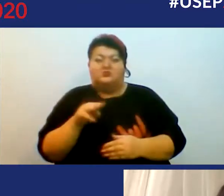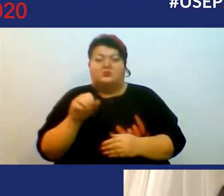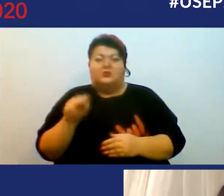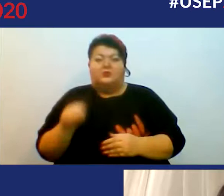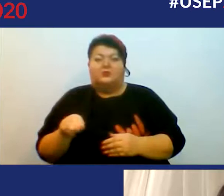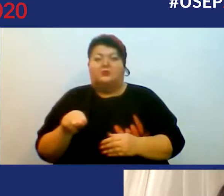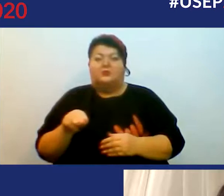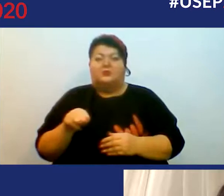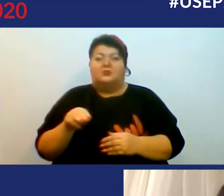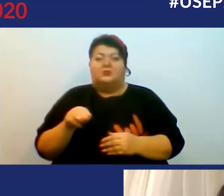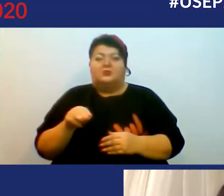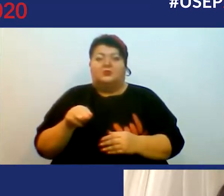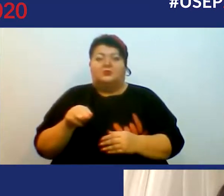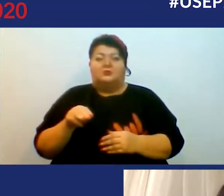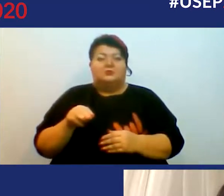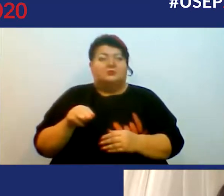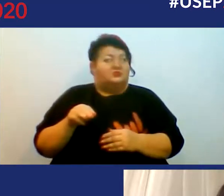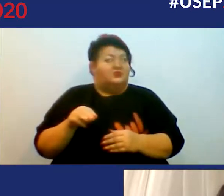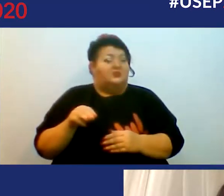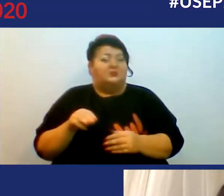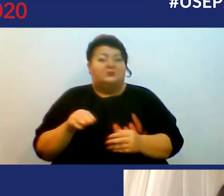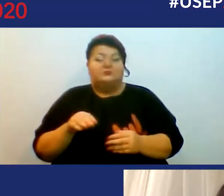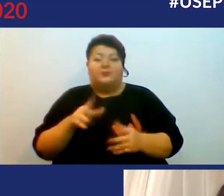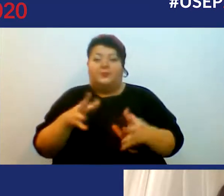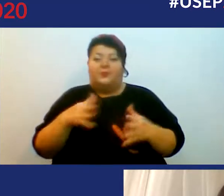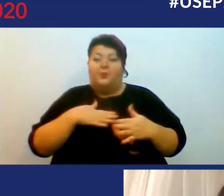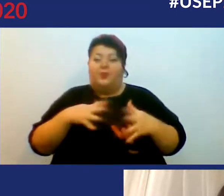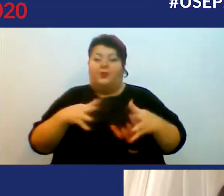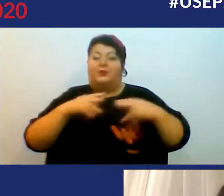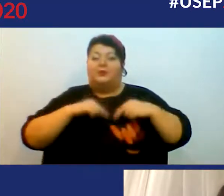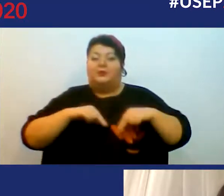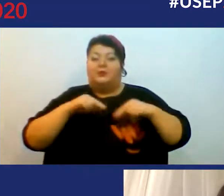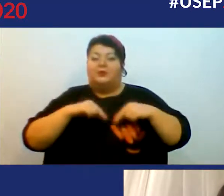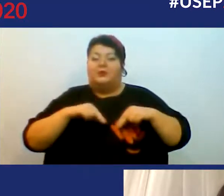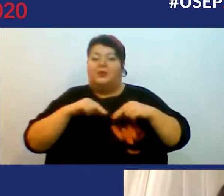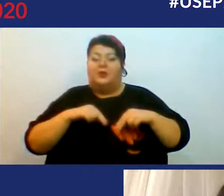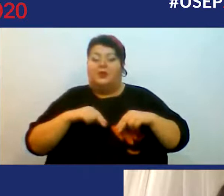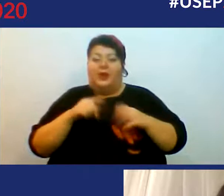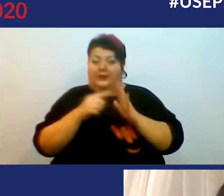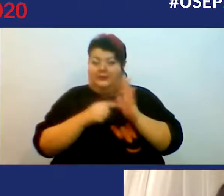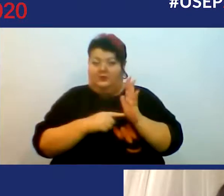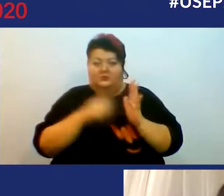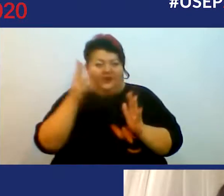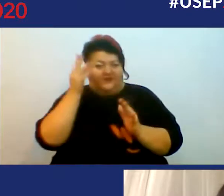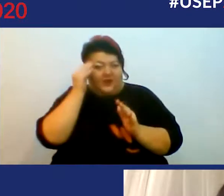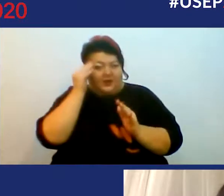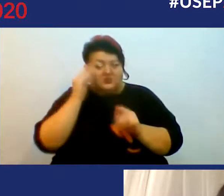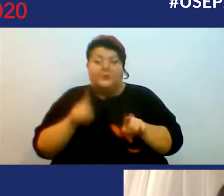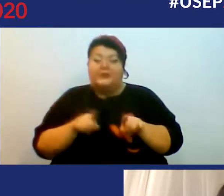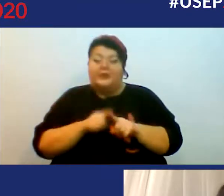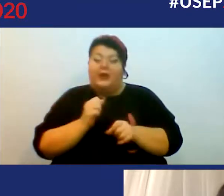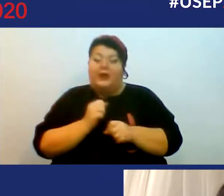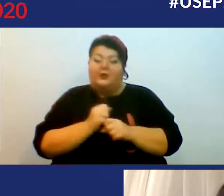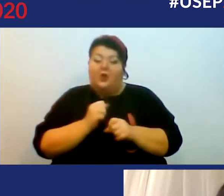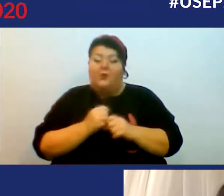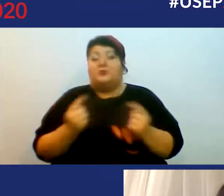different there. But yeah, the job is usually boring in some states in the US, and I think